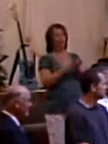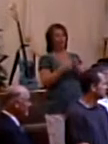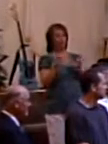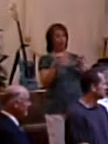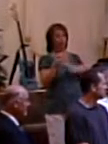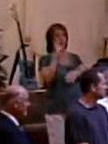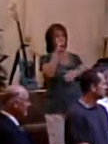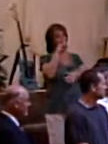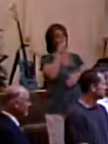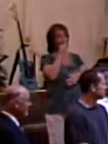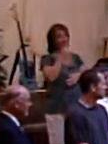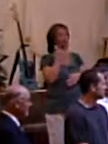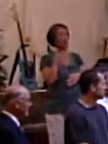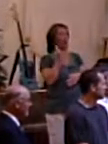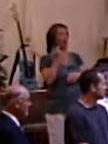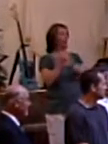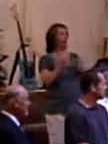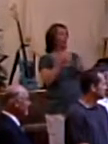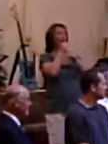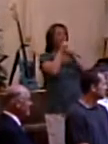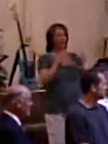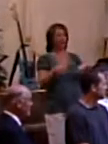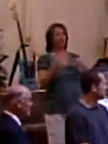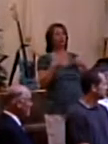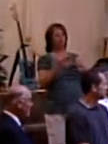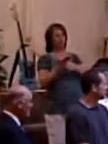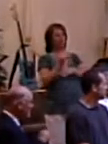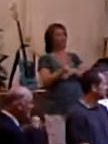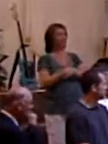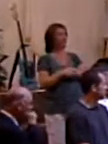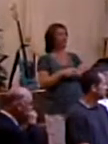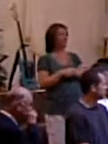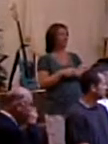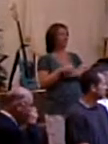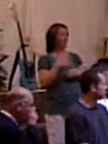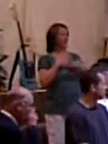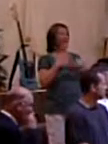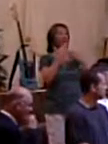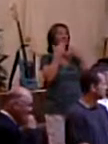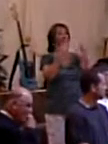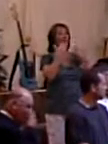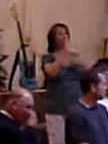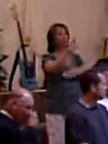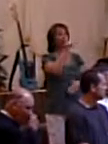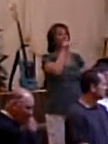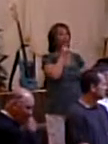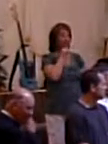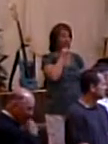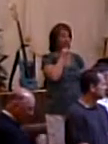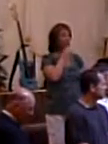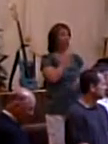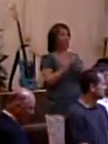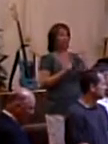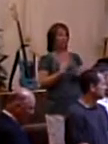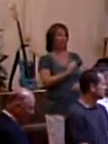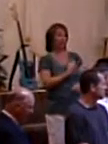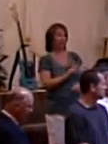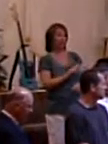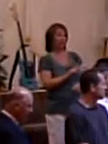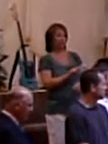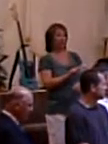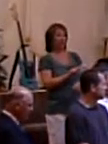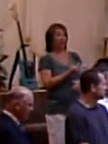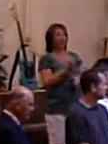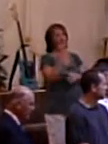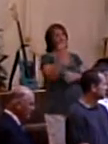kiddos. And there's always a blessing to be had through that. And I just have to thank you for your patience with both of us and for all